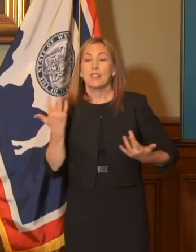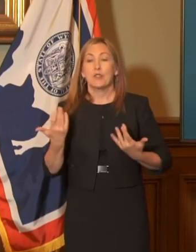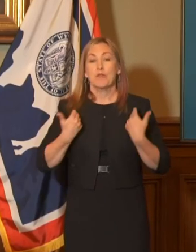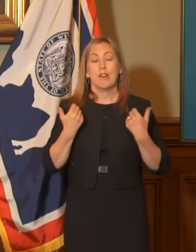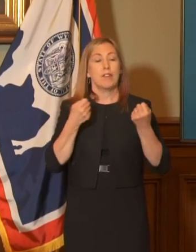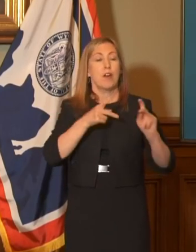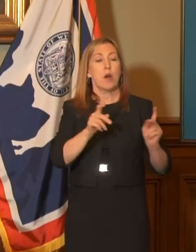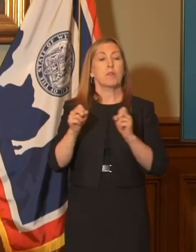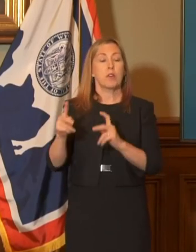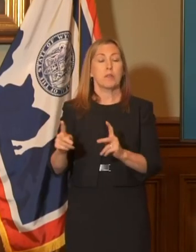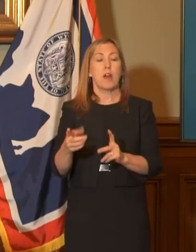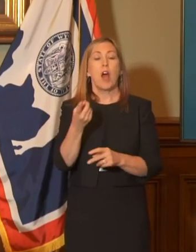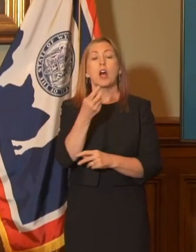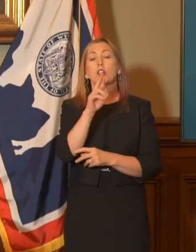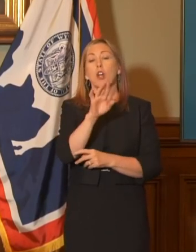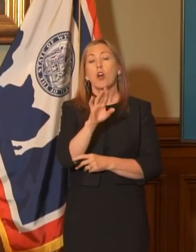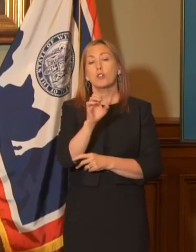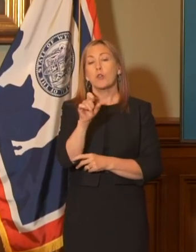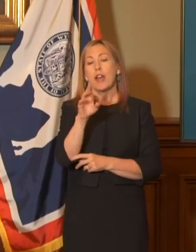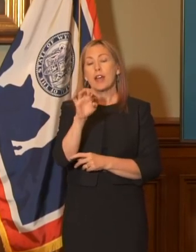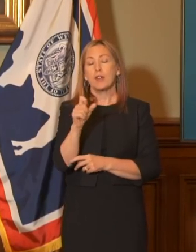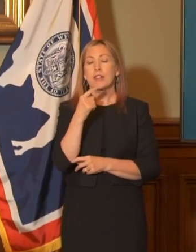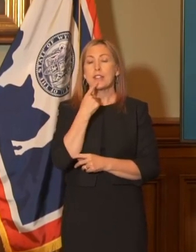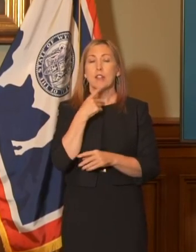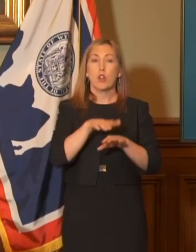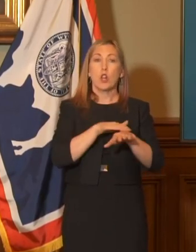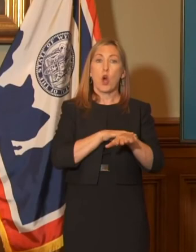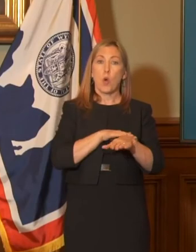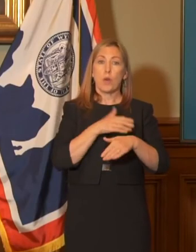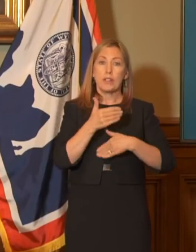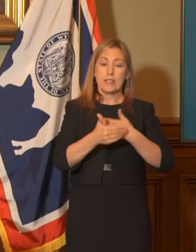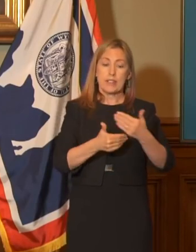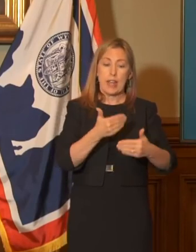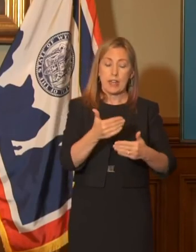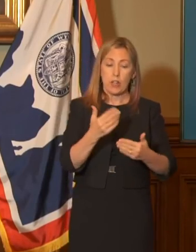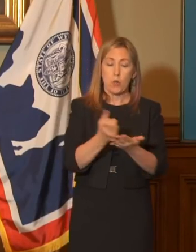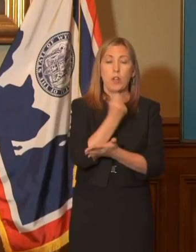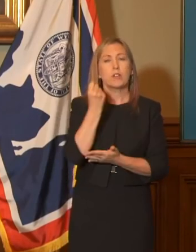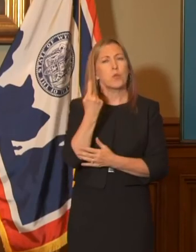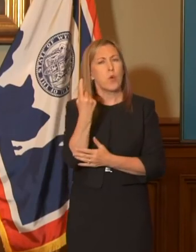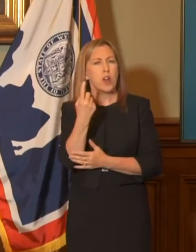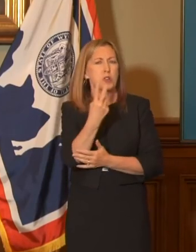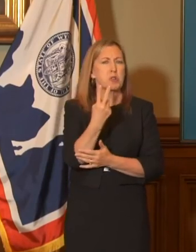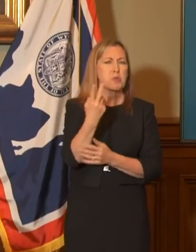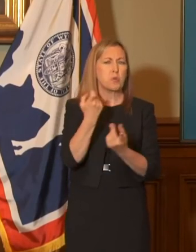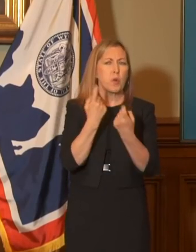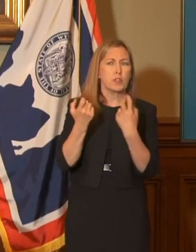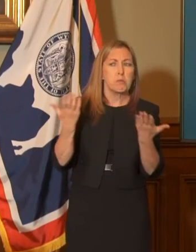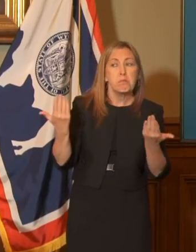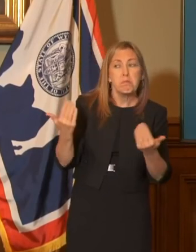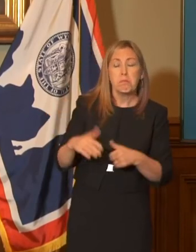right. Slow and steady wins the game. Now, one or two more questions.